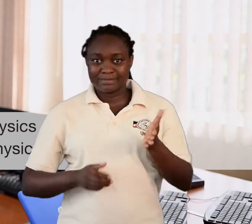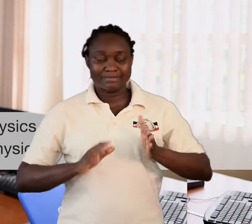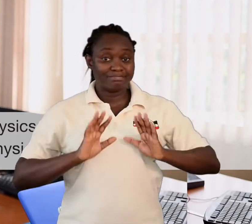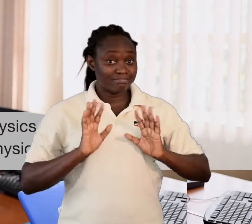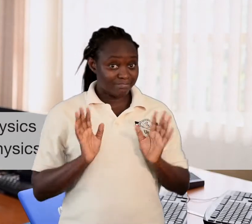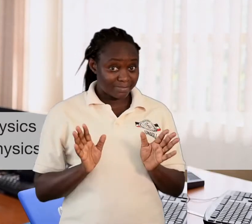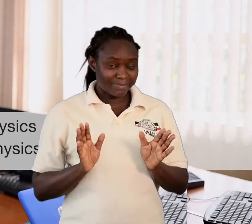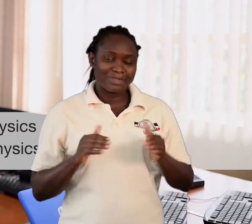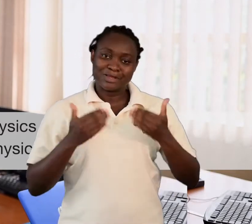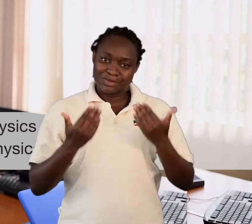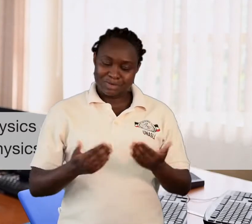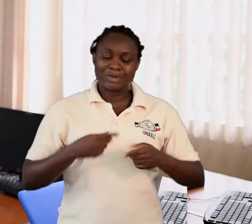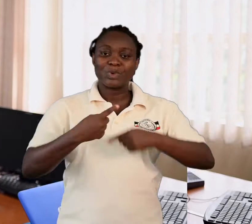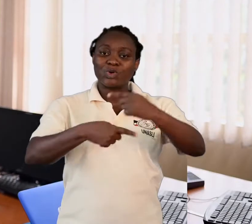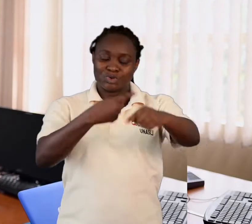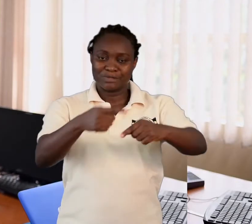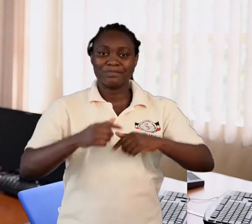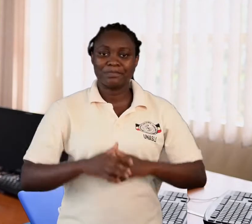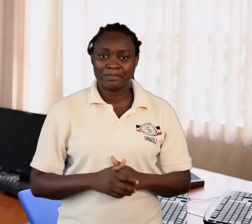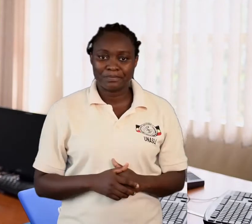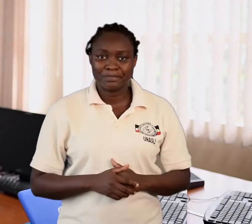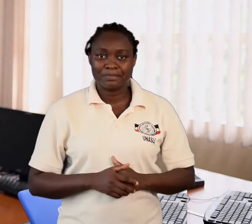Now, let us begin.